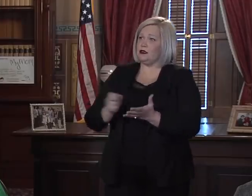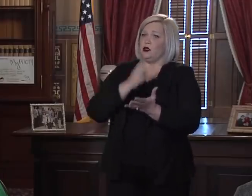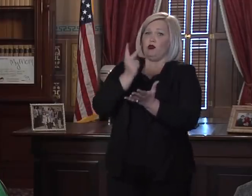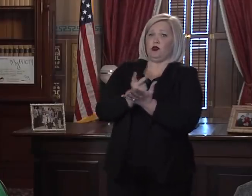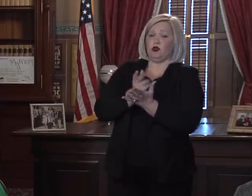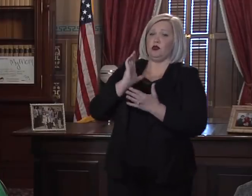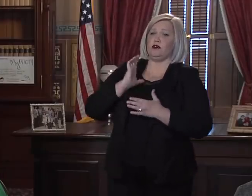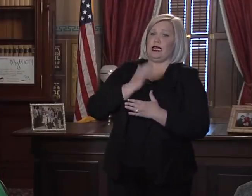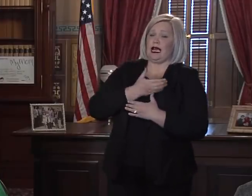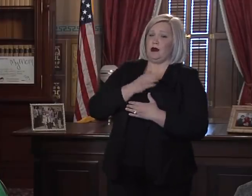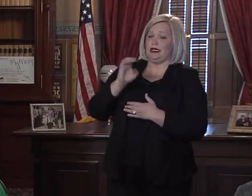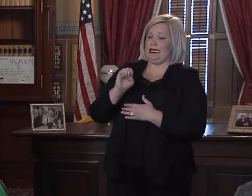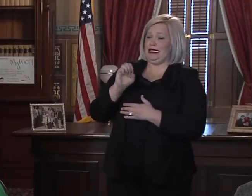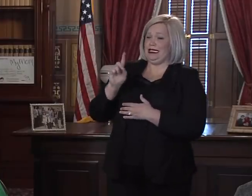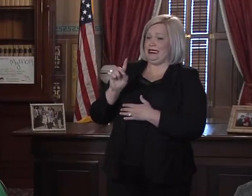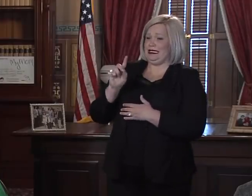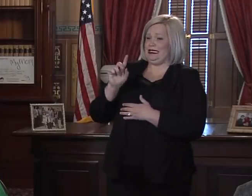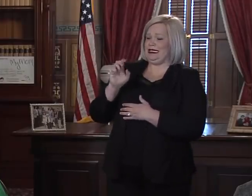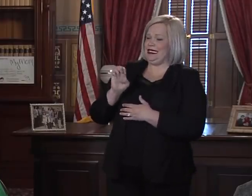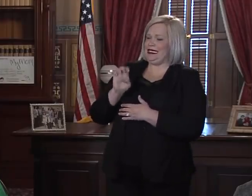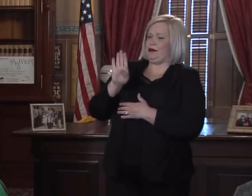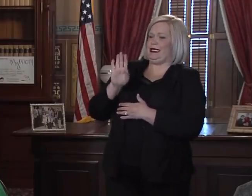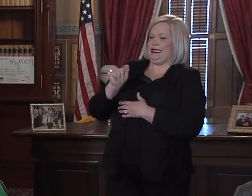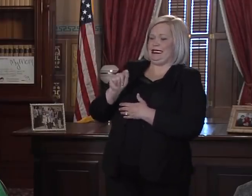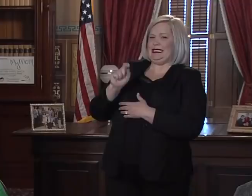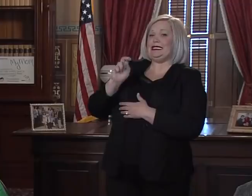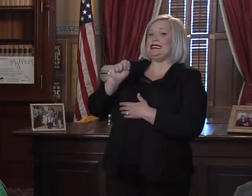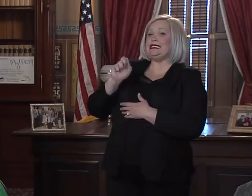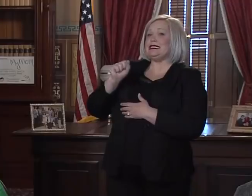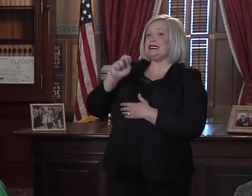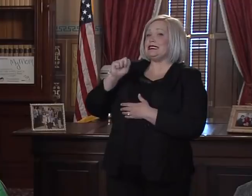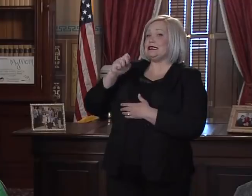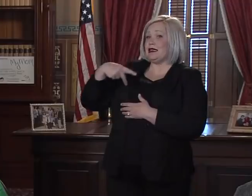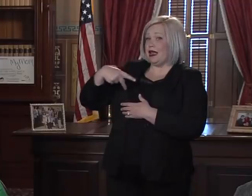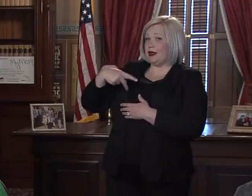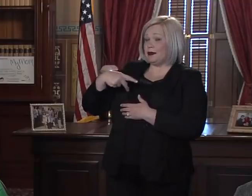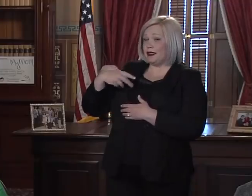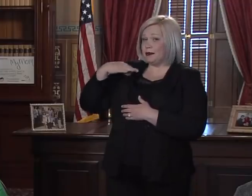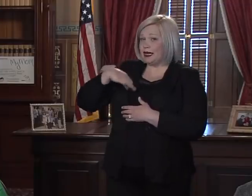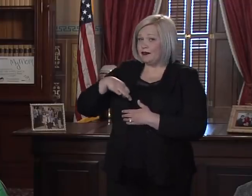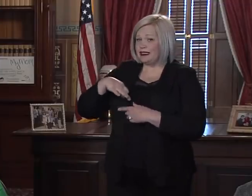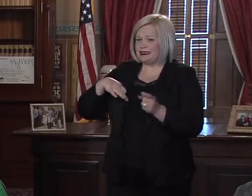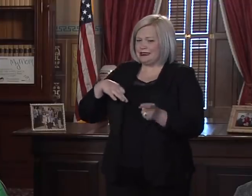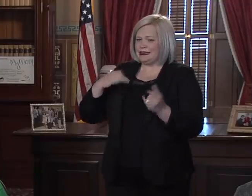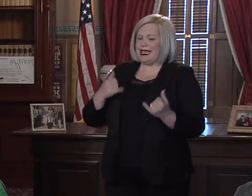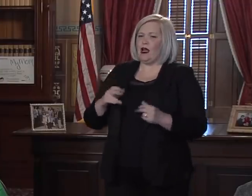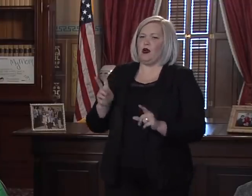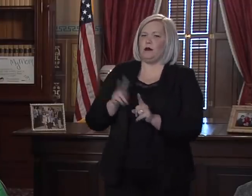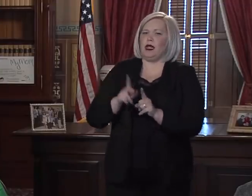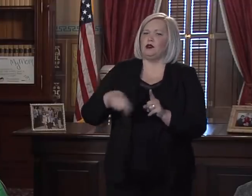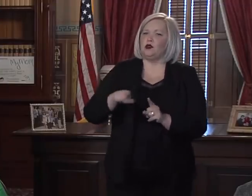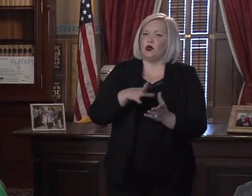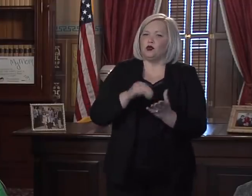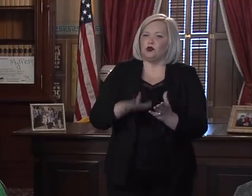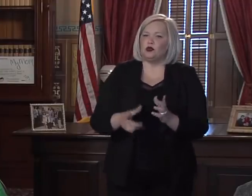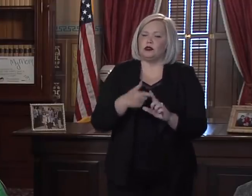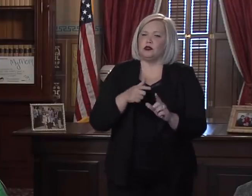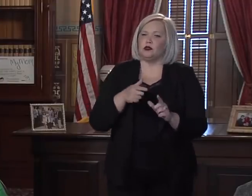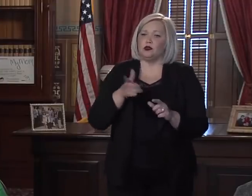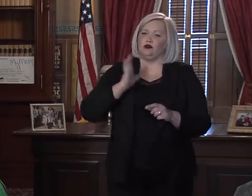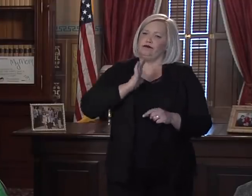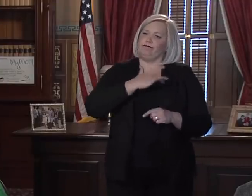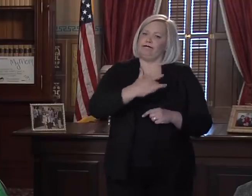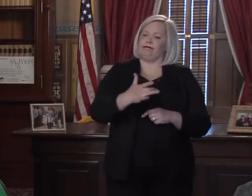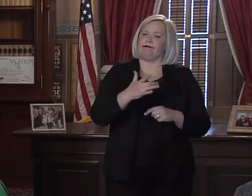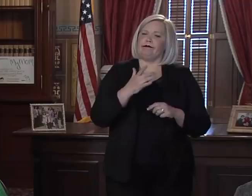pandemic EBT SNAP benefits to children who are approved for free and reduced lunch in our schools. Michigan is the